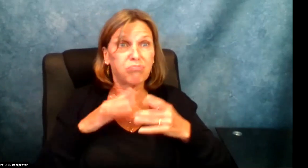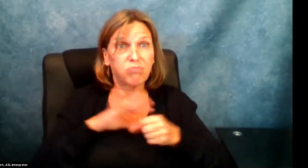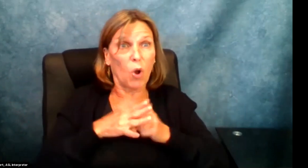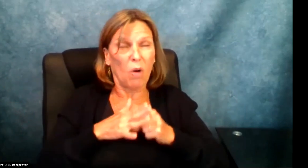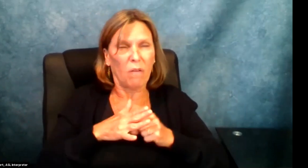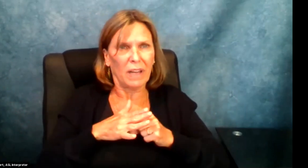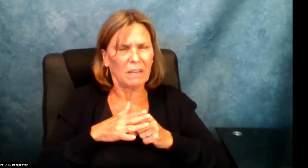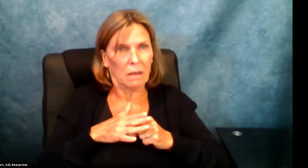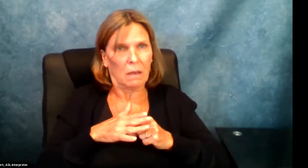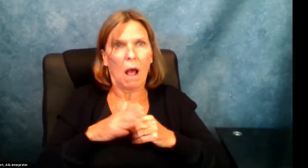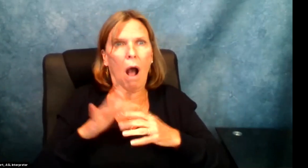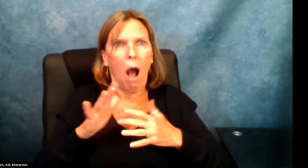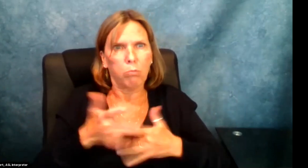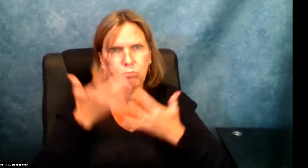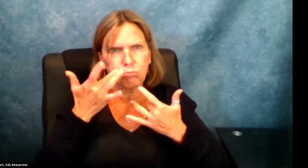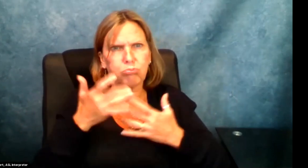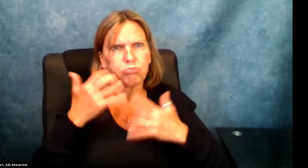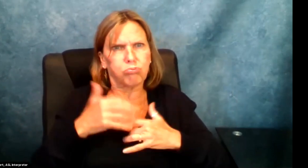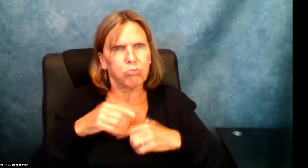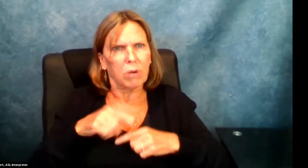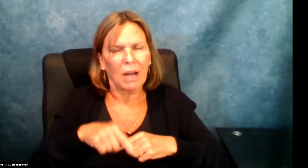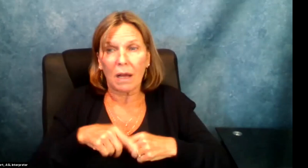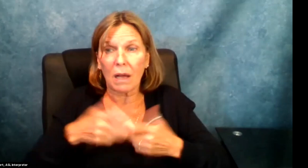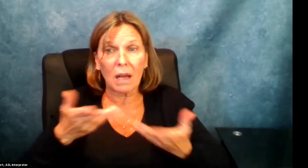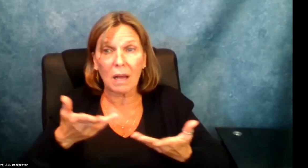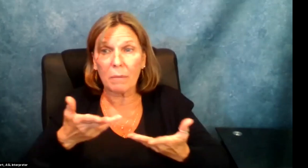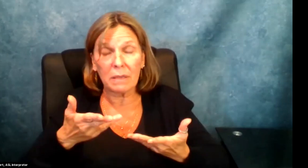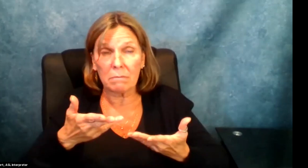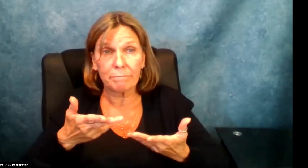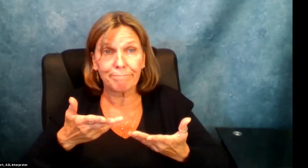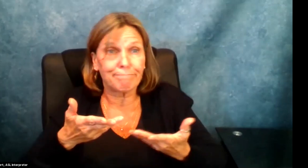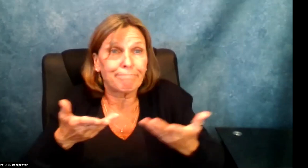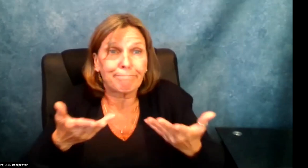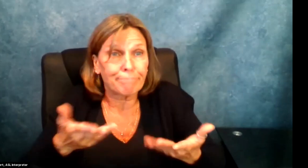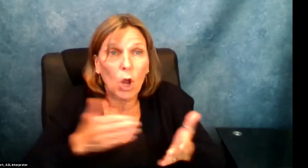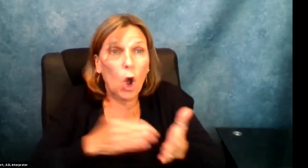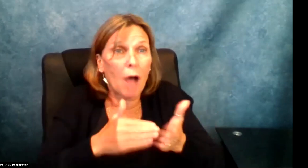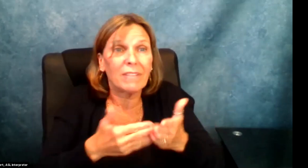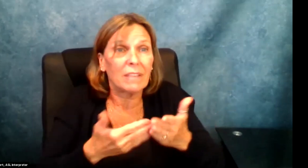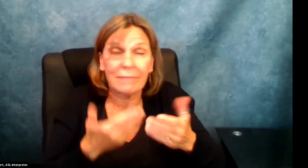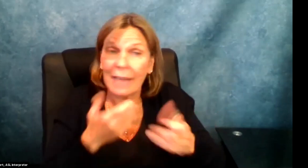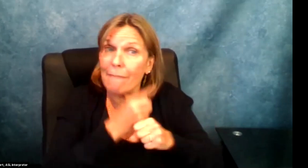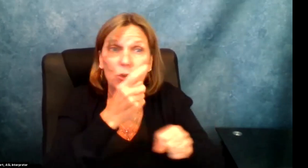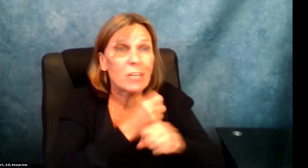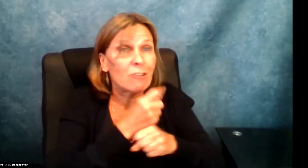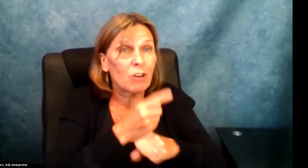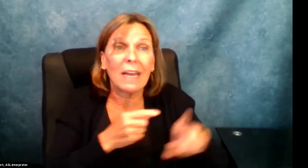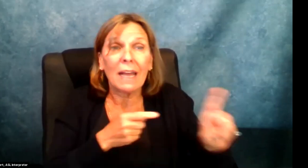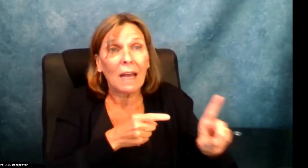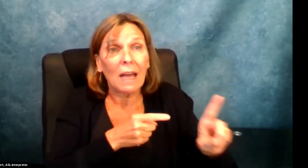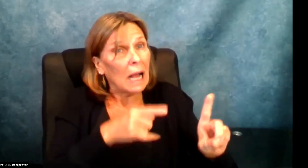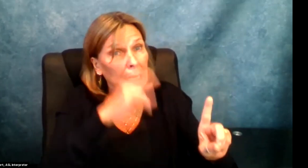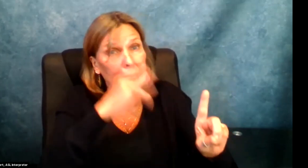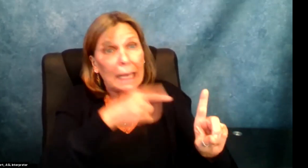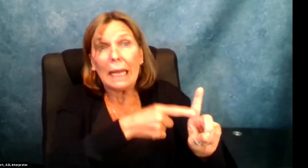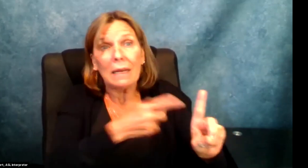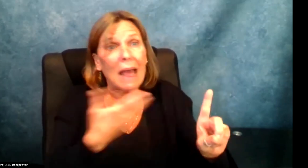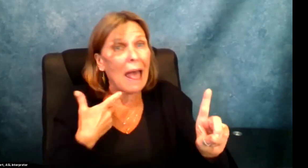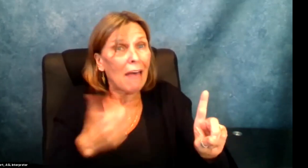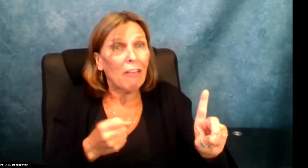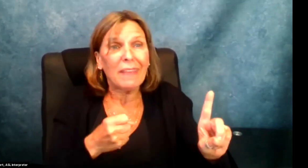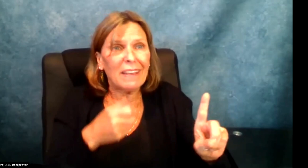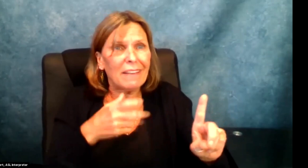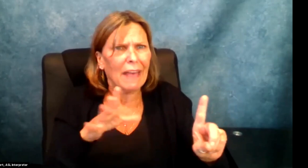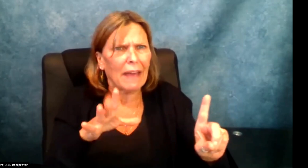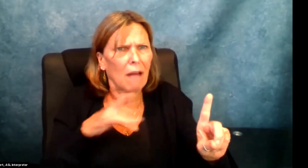of kids who get a common virus. And for whatever reason, they're totally healthy kids. They